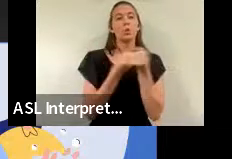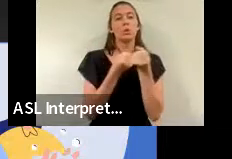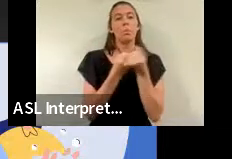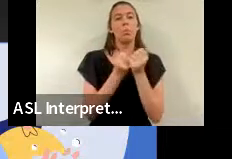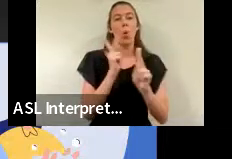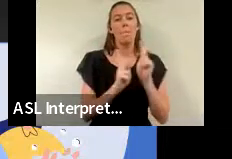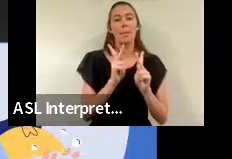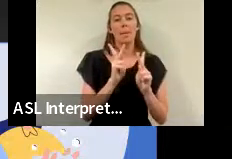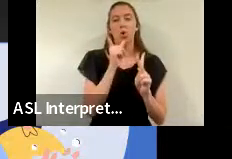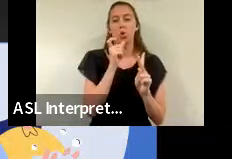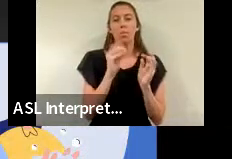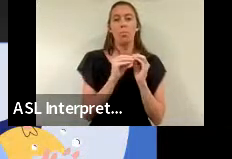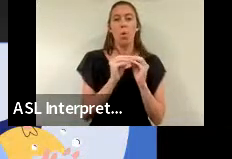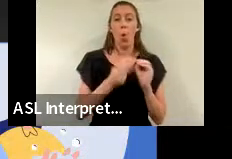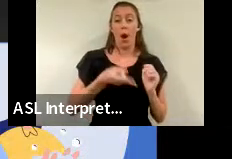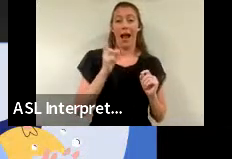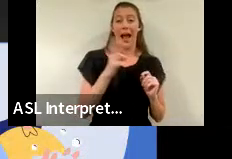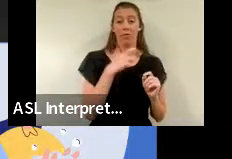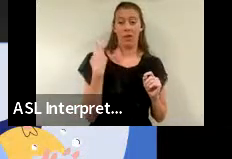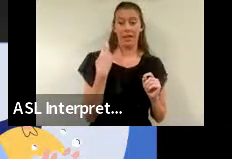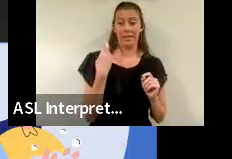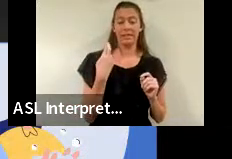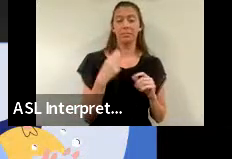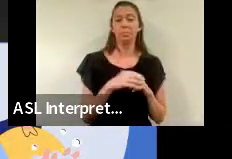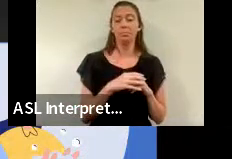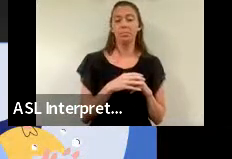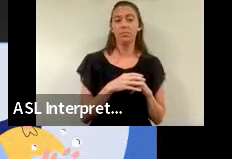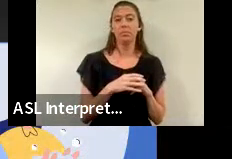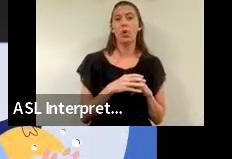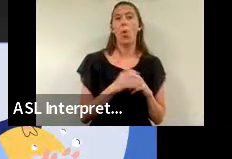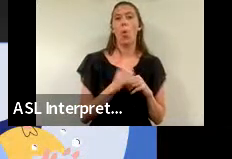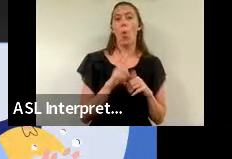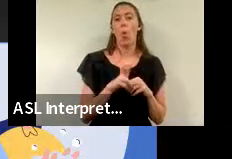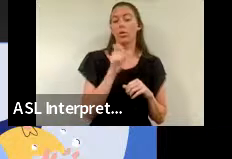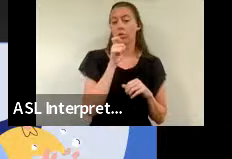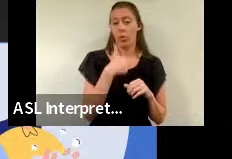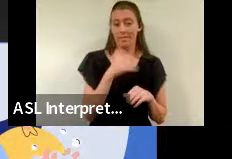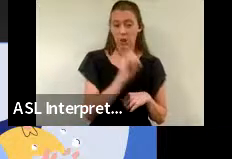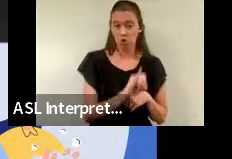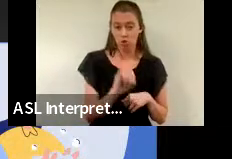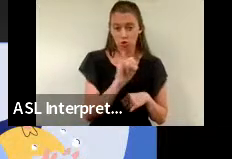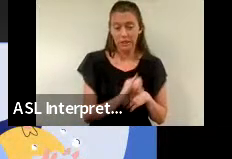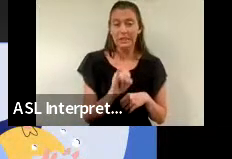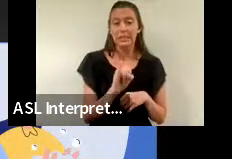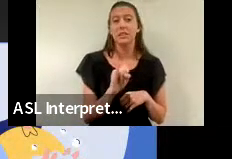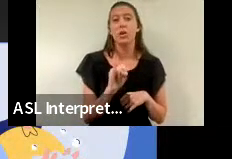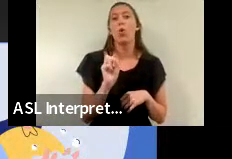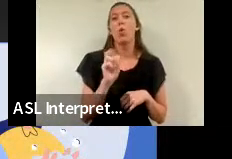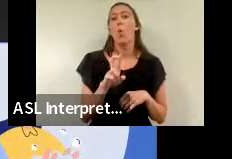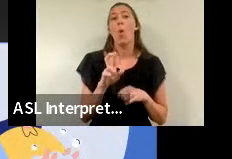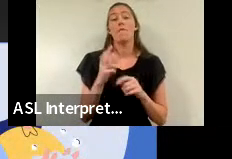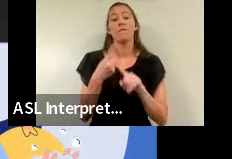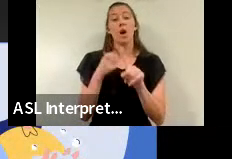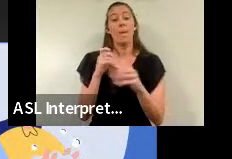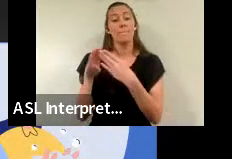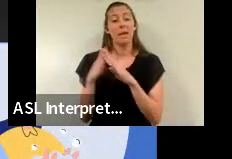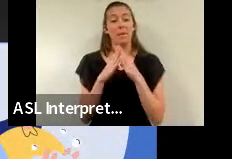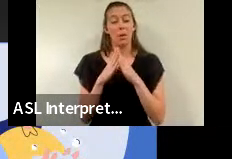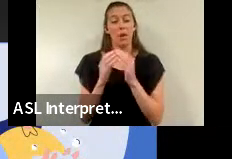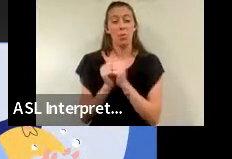the underinsured, as well as ensuring those communities that have been most impacted by